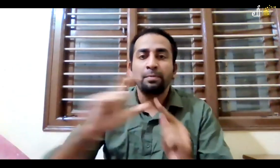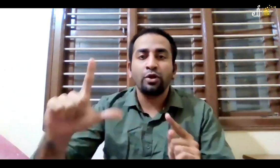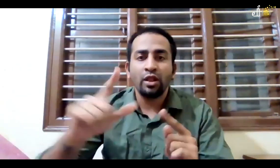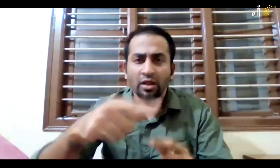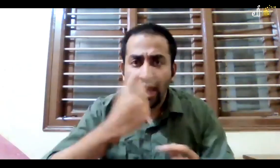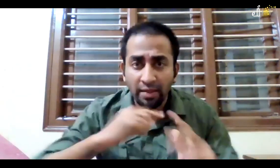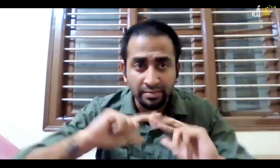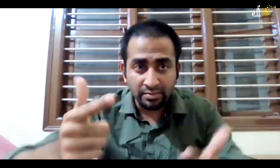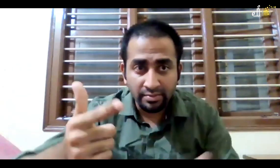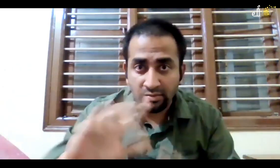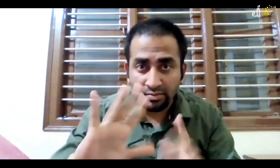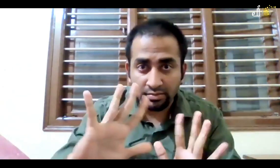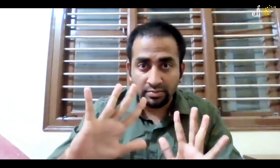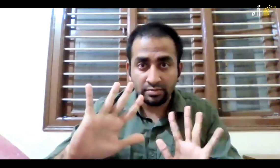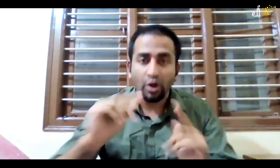much.